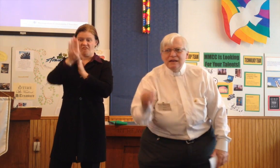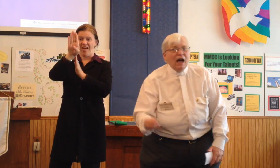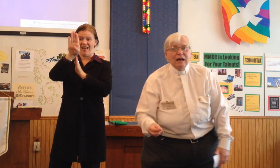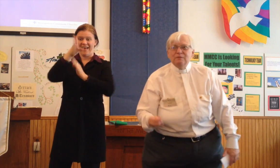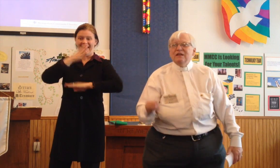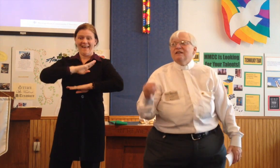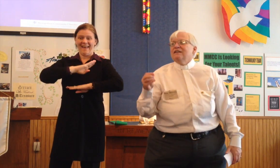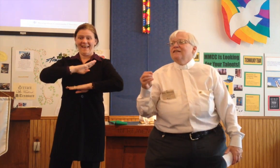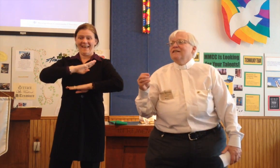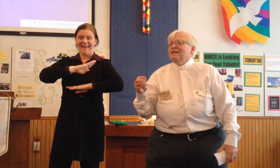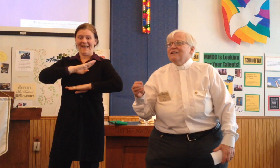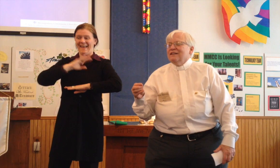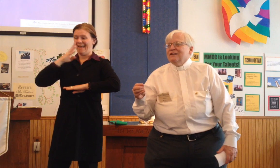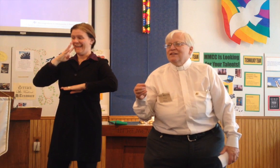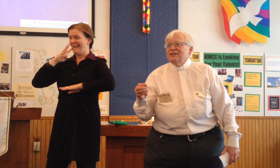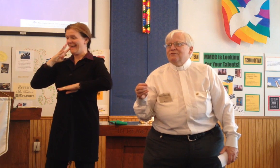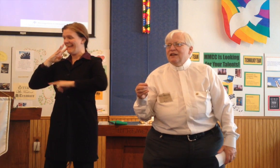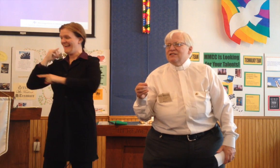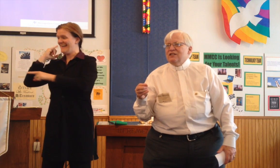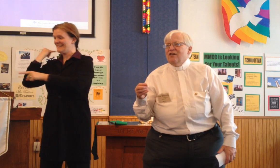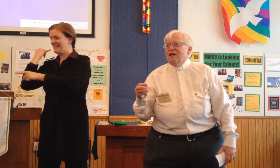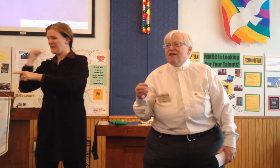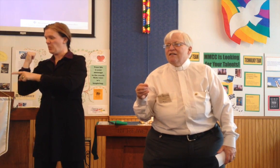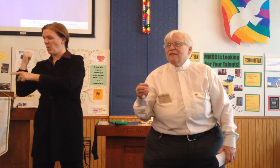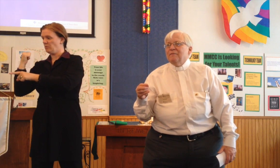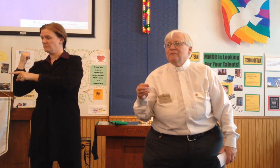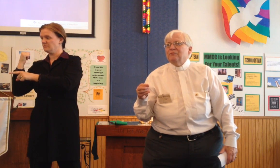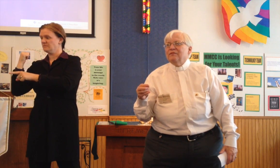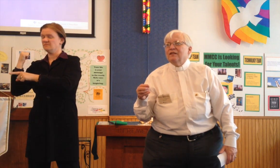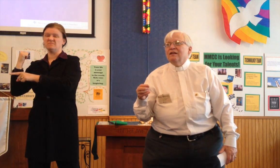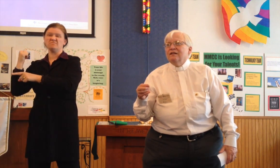It may not be the fancy car.